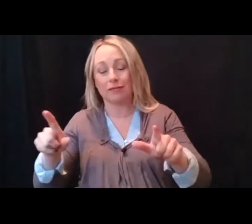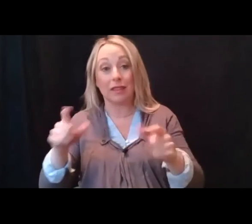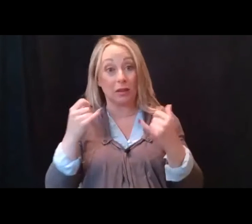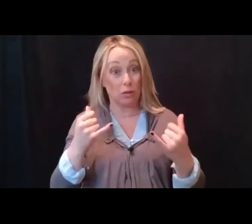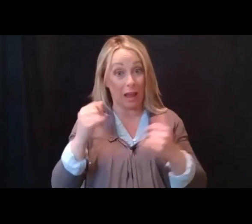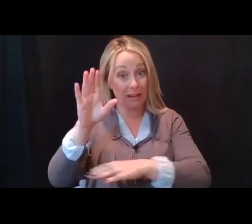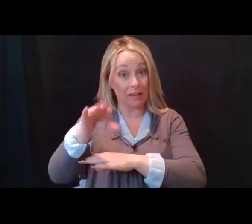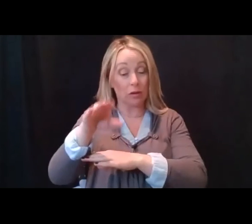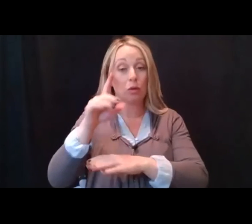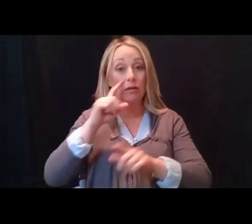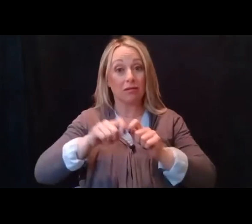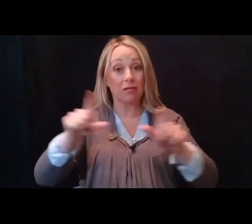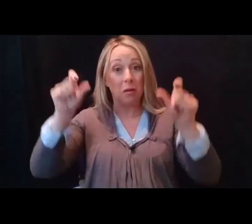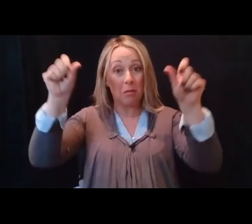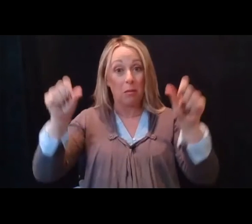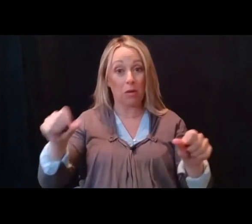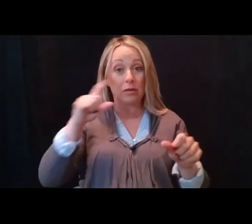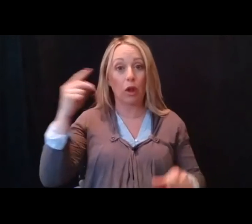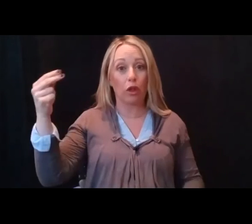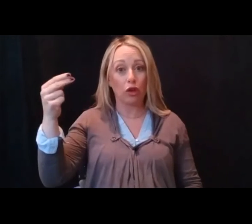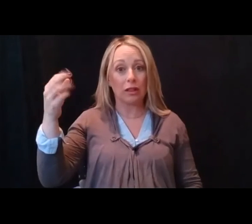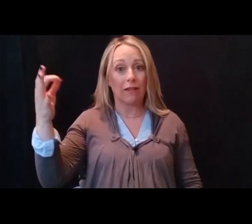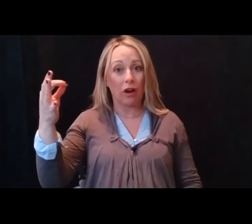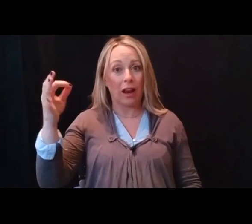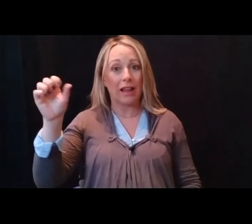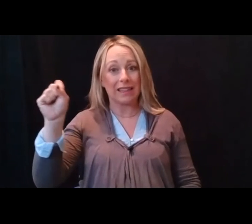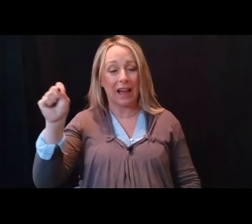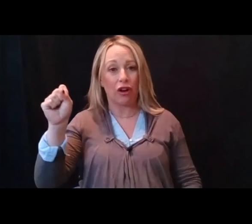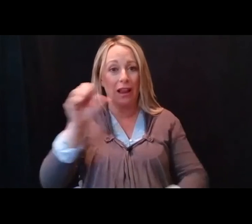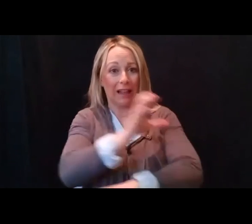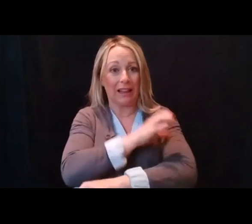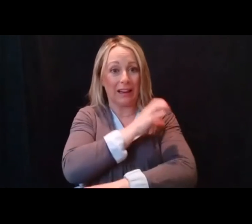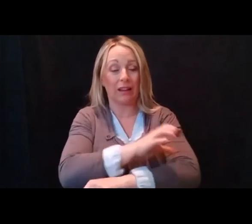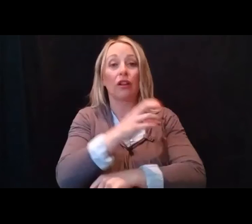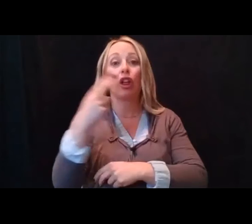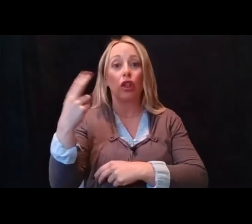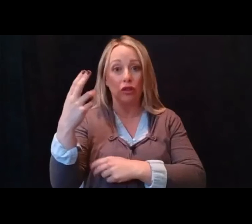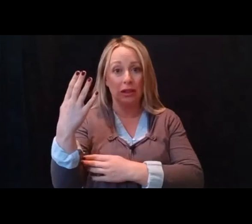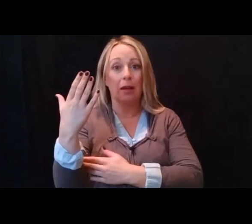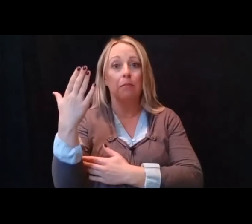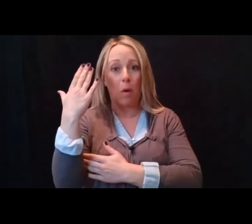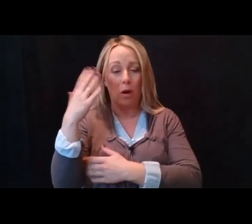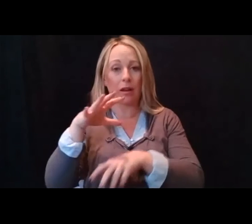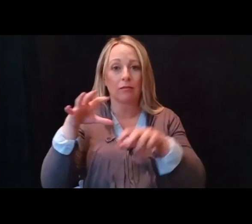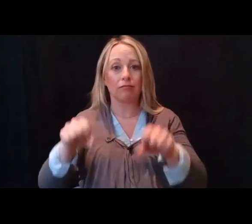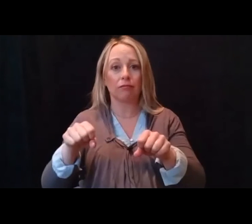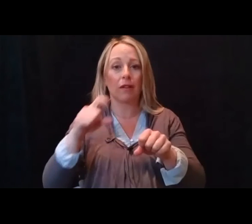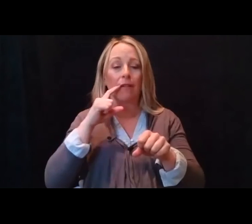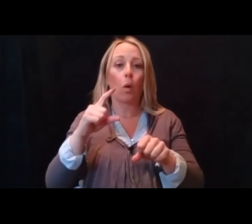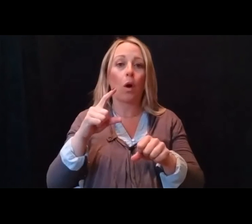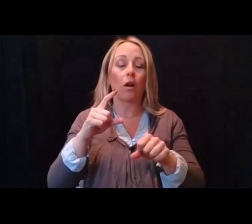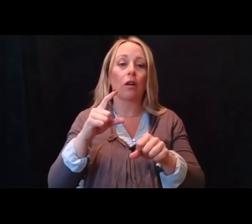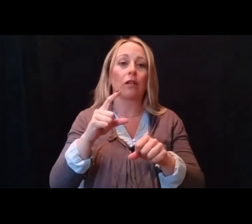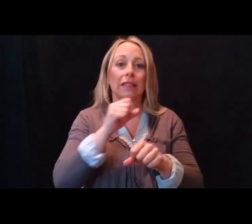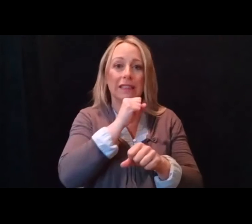week's Thursday, Friday, and Saturday clinics. Most of Thursday morning is reserved for seniors who registered through our